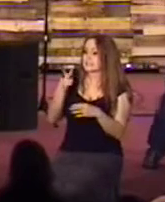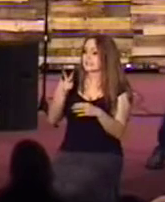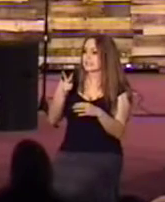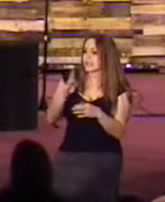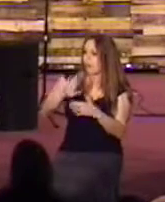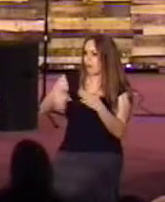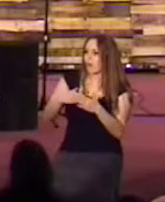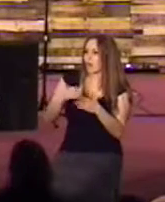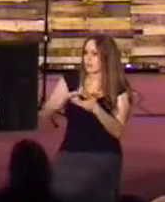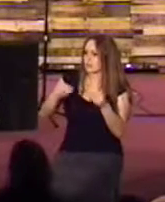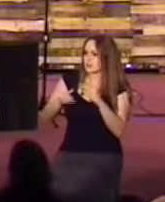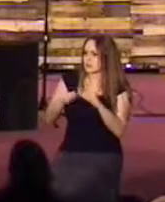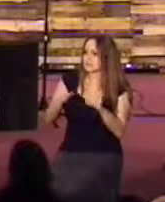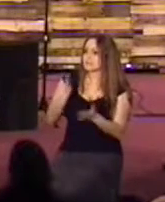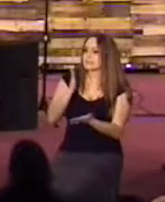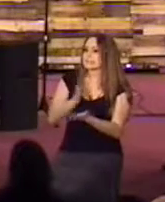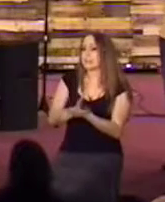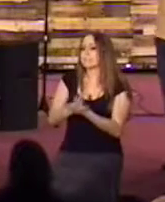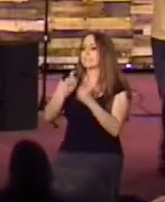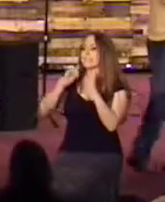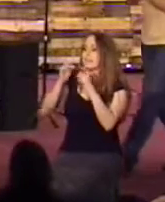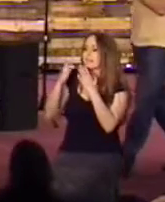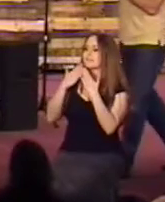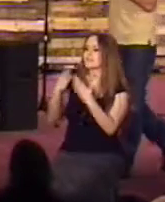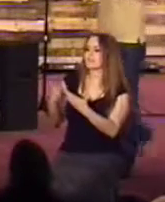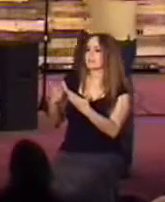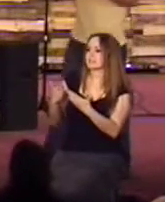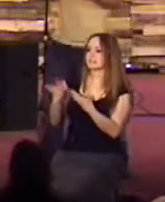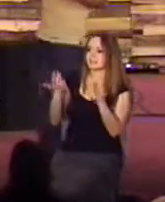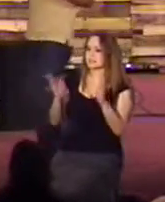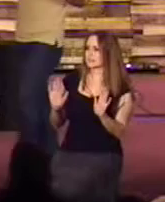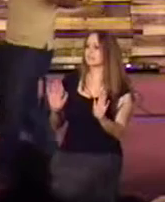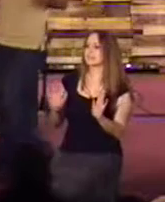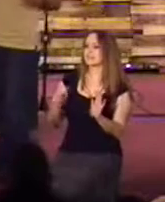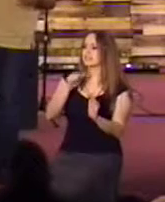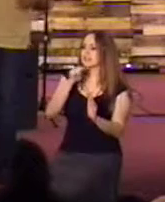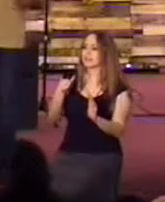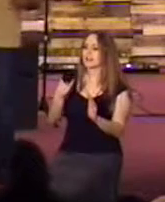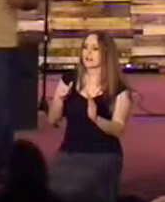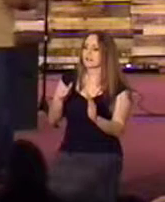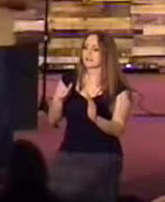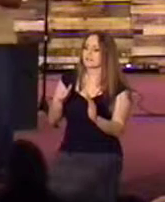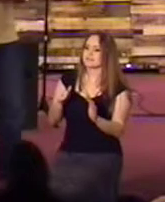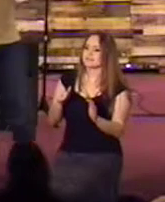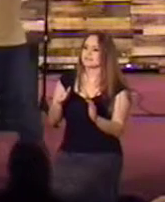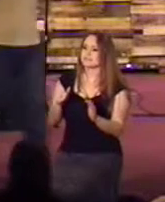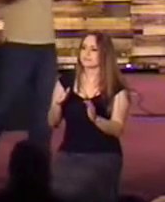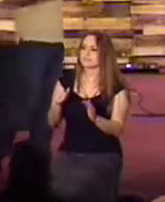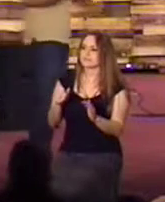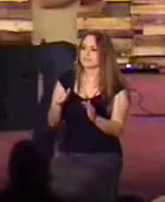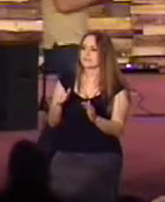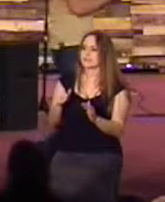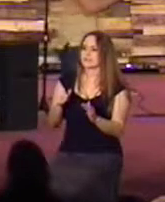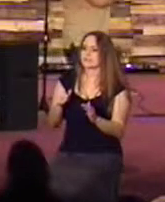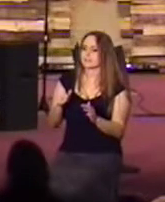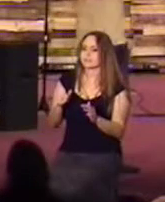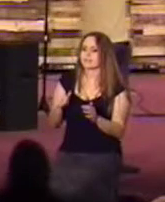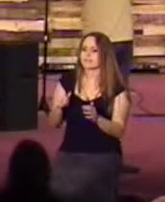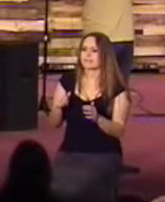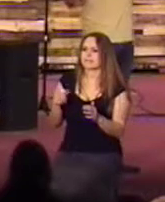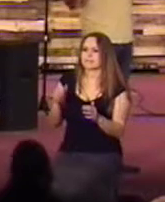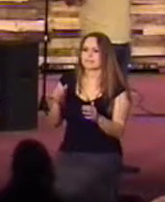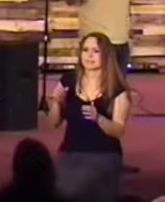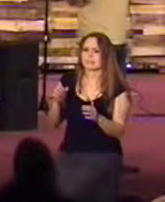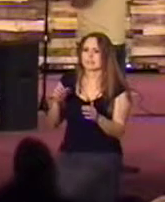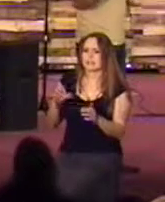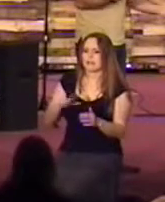He stops and gives thanks. That's all we're told. It's not some elaborate like prayer. He doesn't stand there and like this